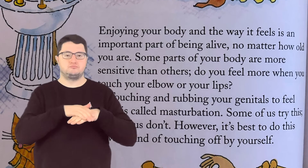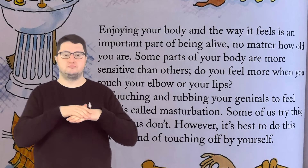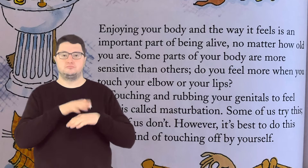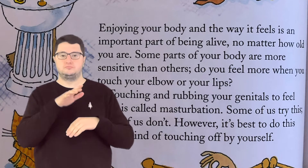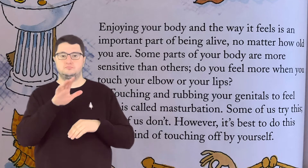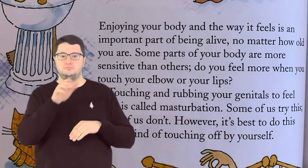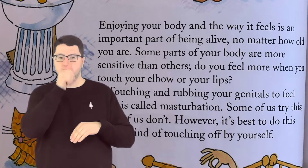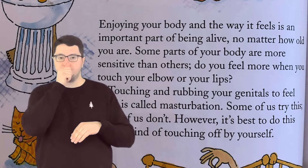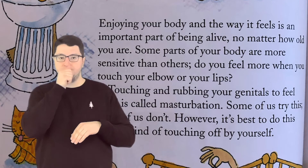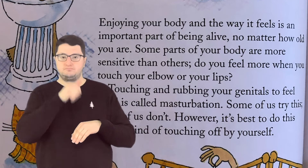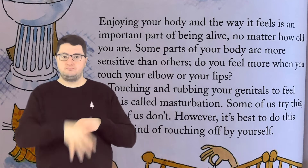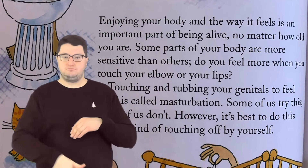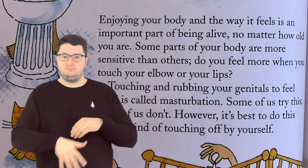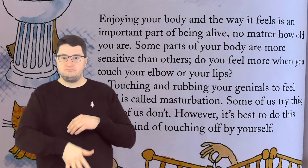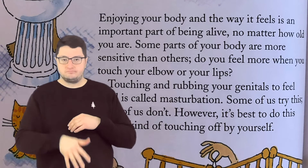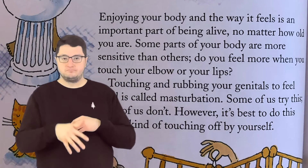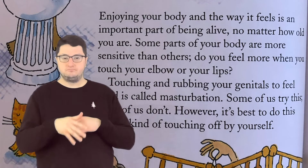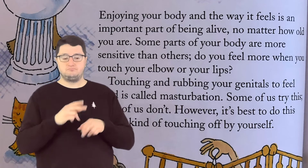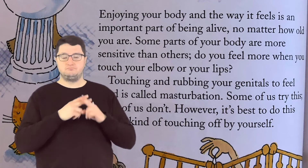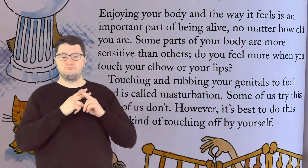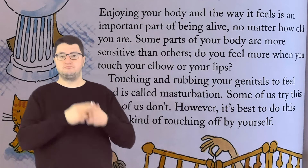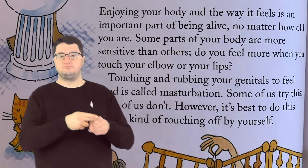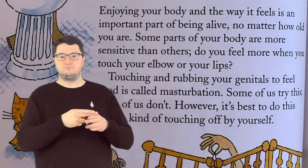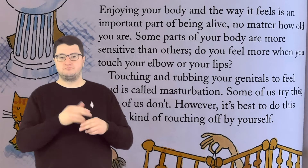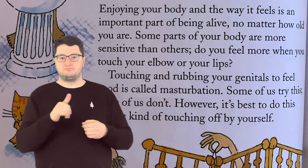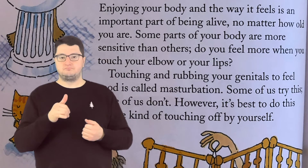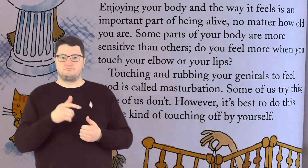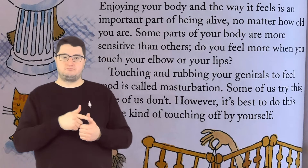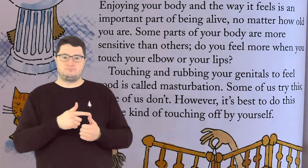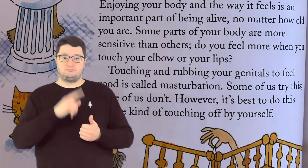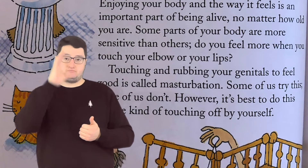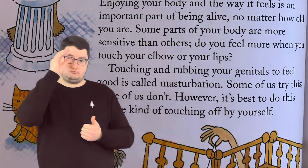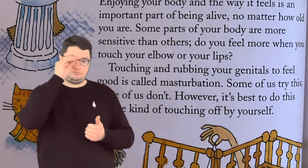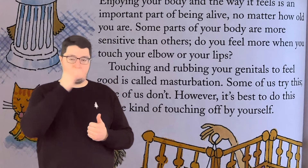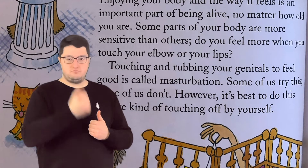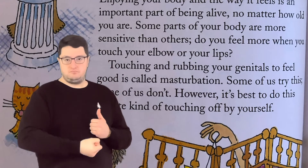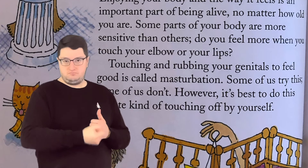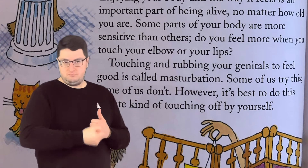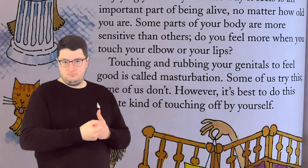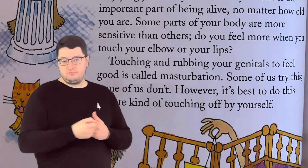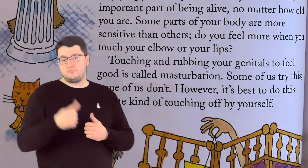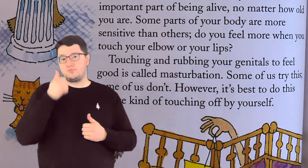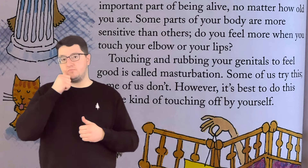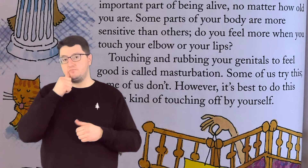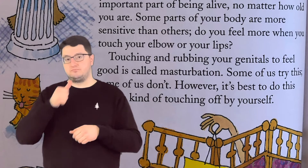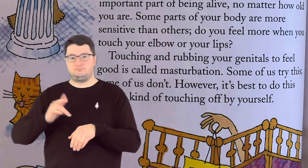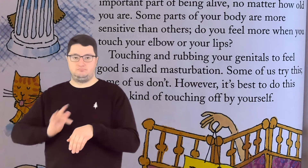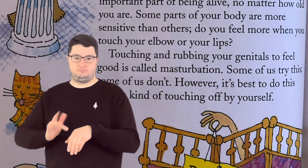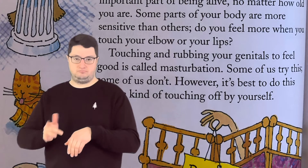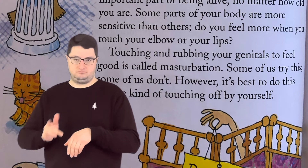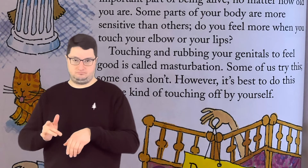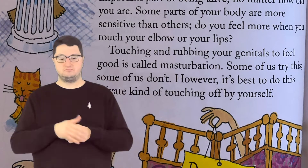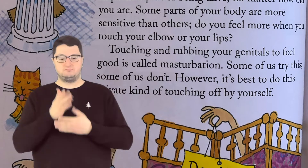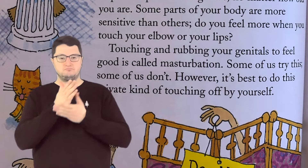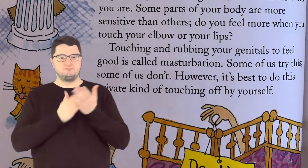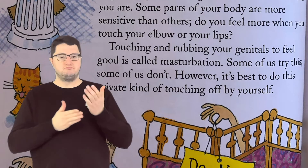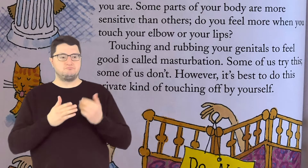Touching and rubbing your genitals to feel good is called masturbation. Some of us try this, some of us